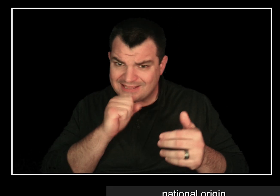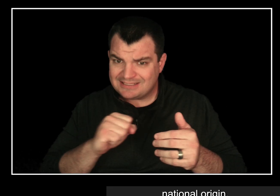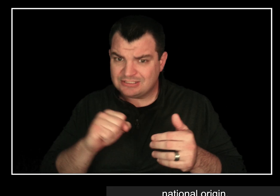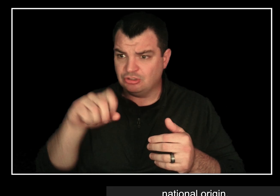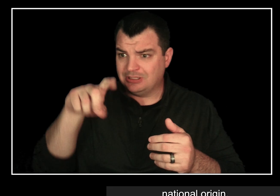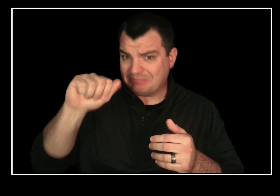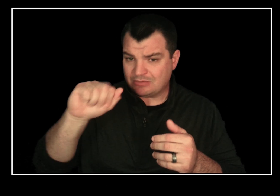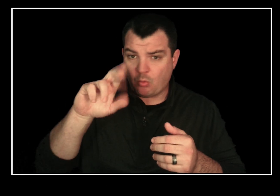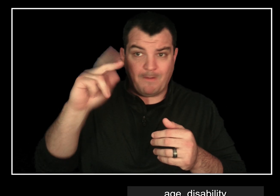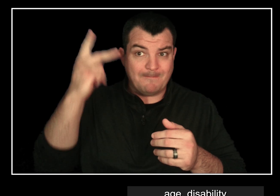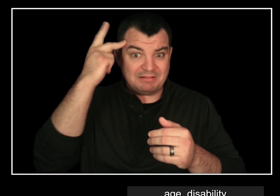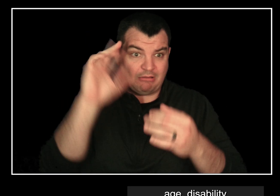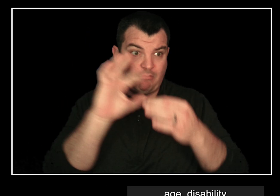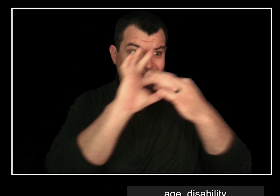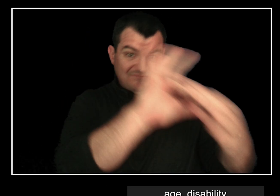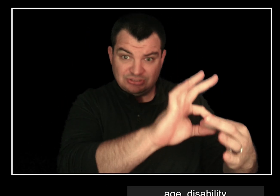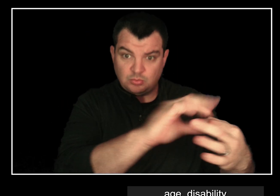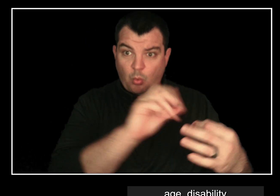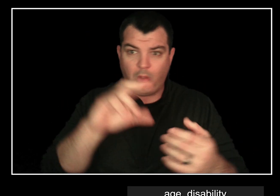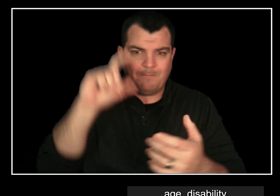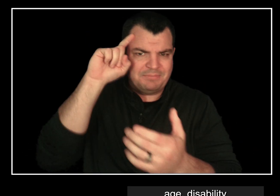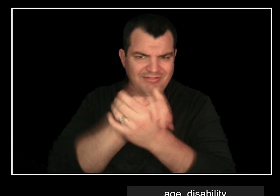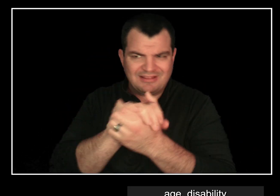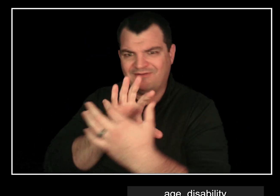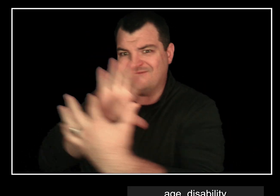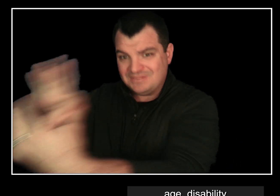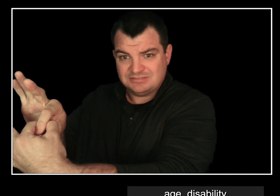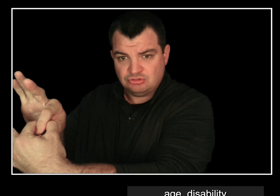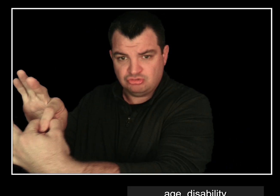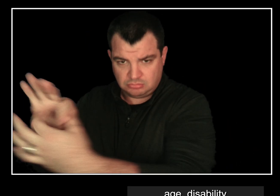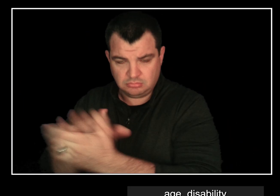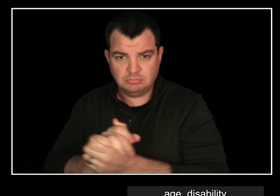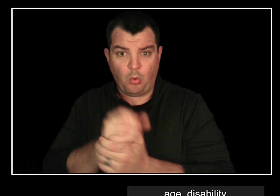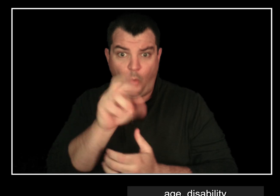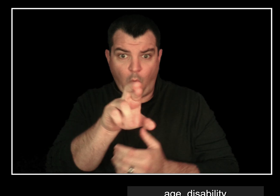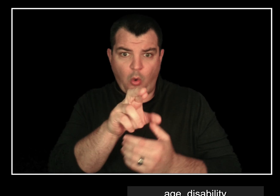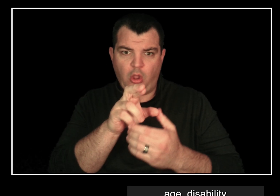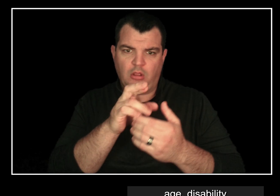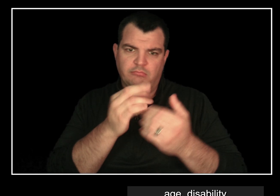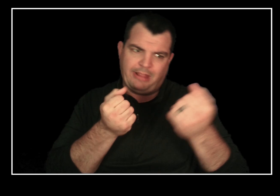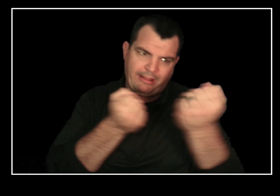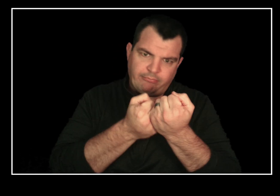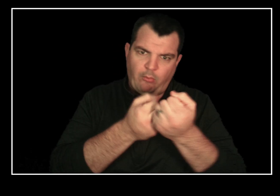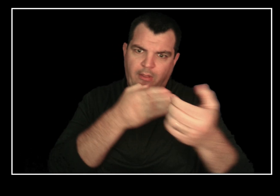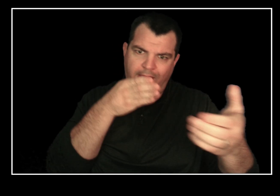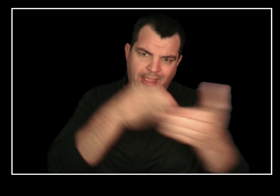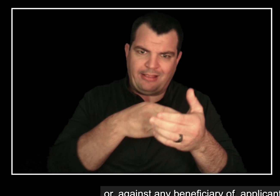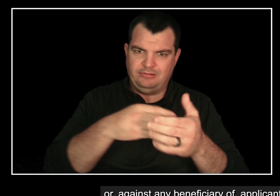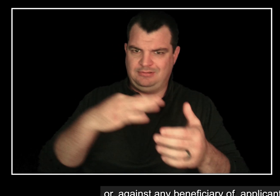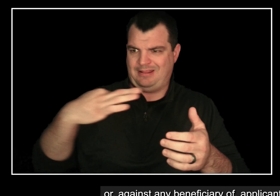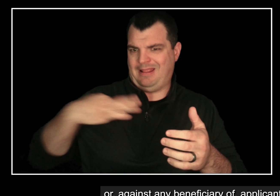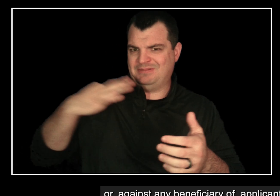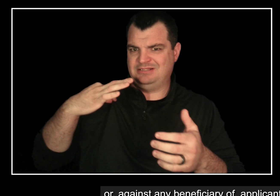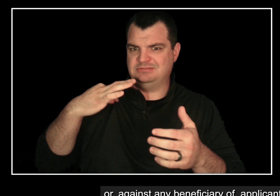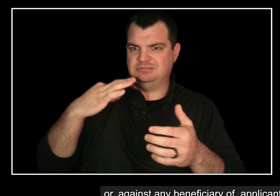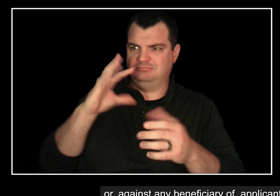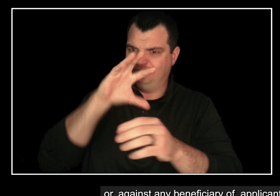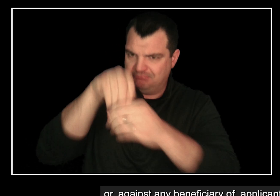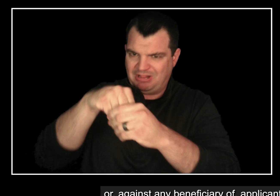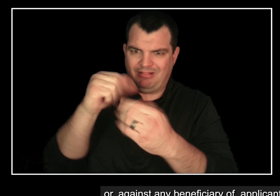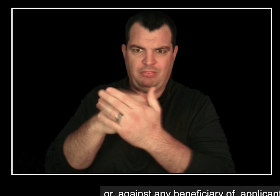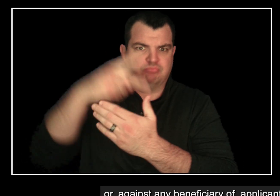English proficiency, age, disability, or political affiliation or belief, or against